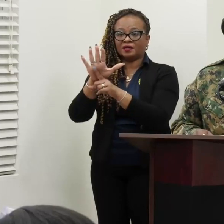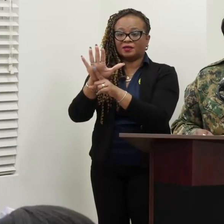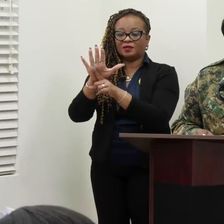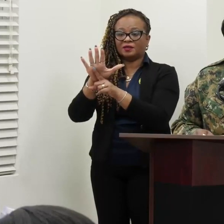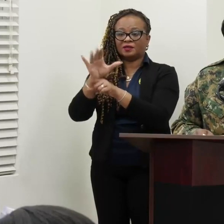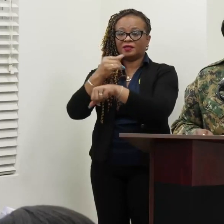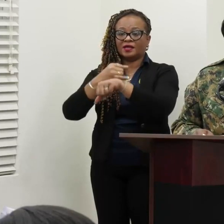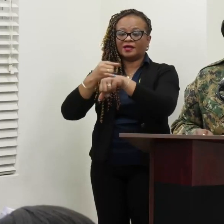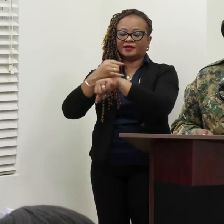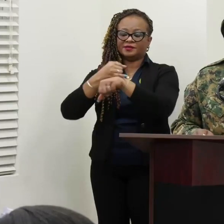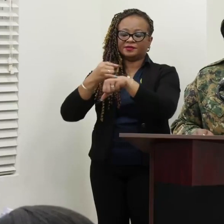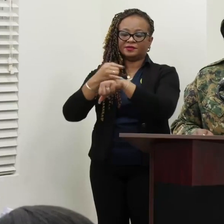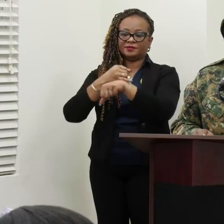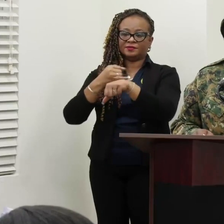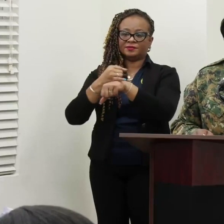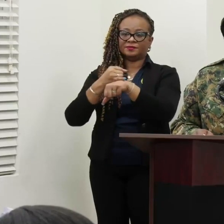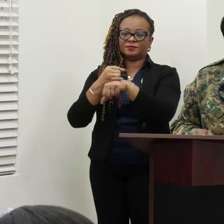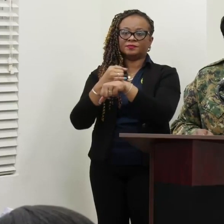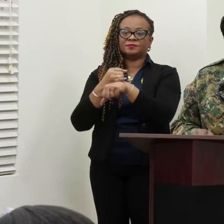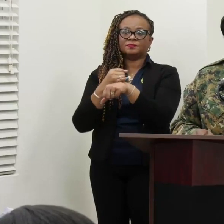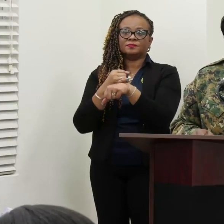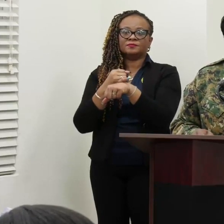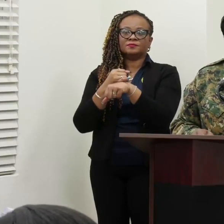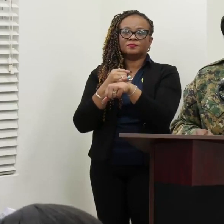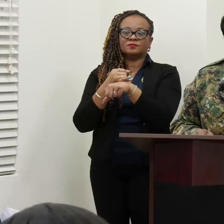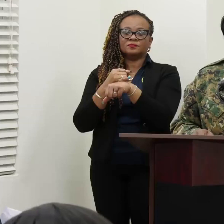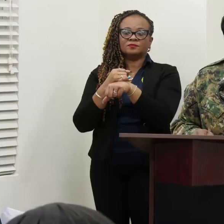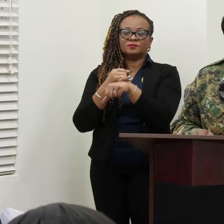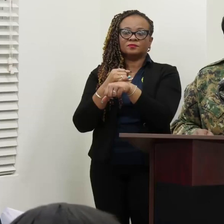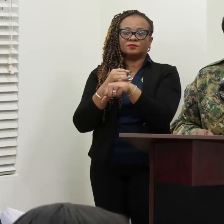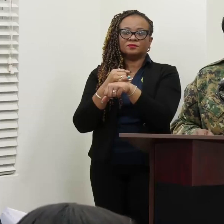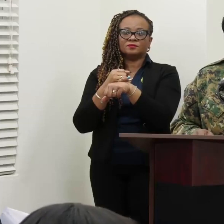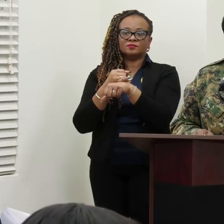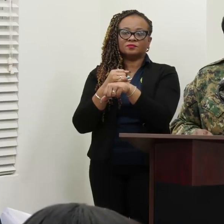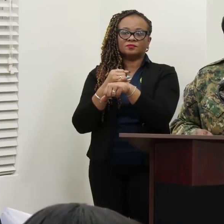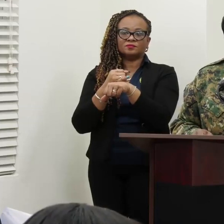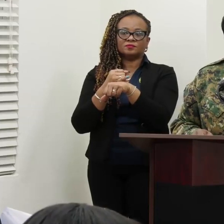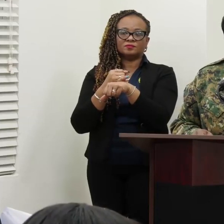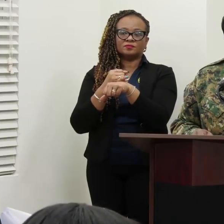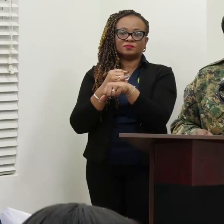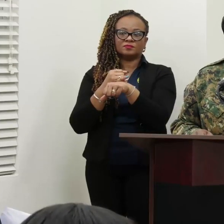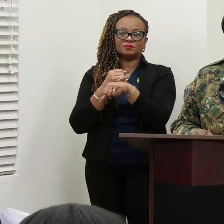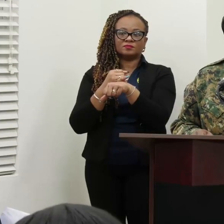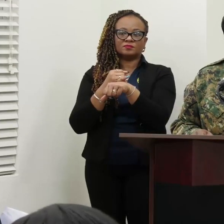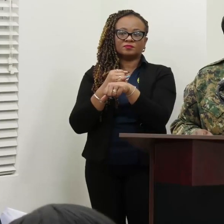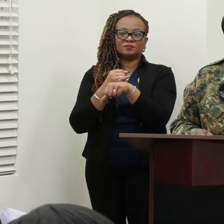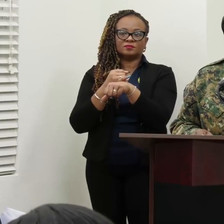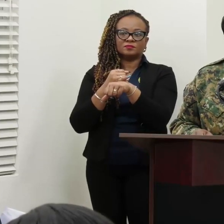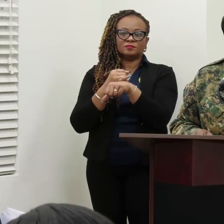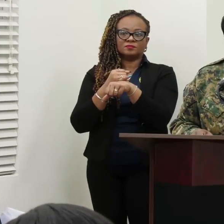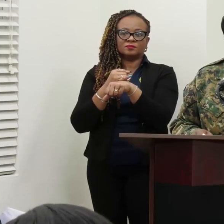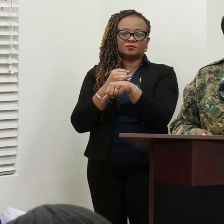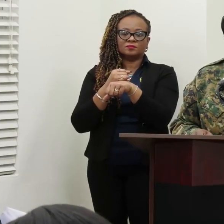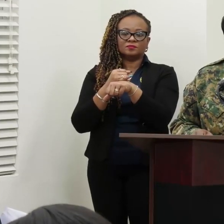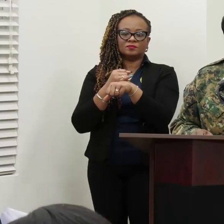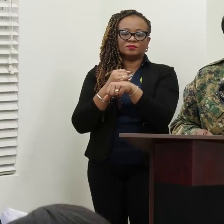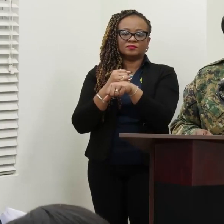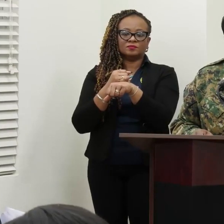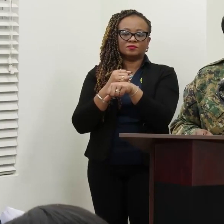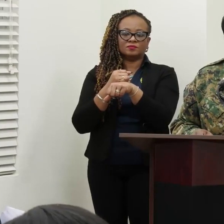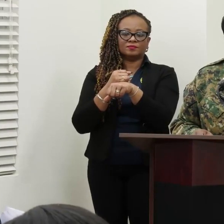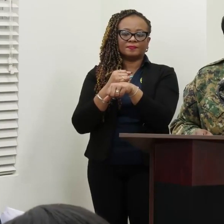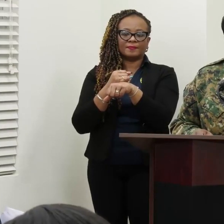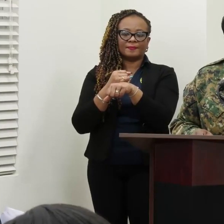impacted island. So si Zulia gen effect nan cyclone ça la bâtiment ça